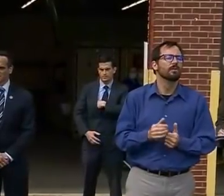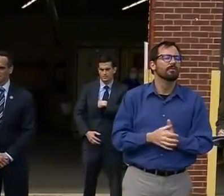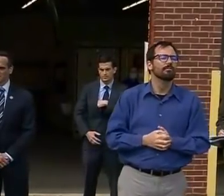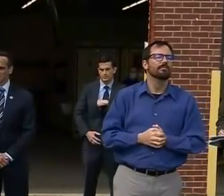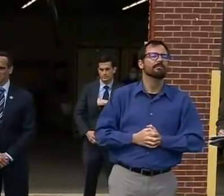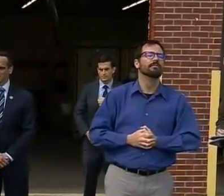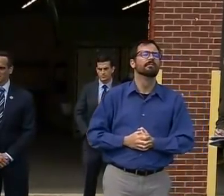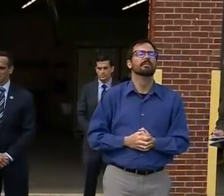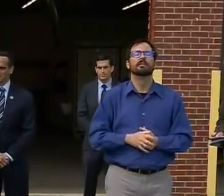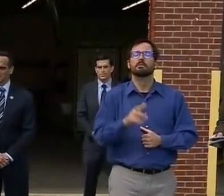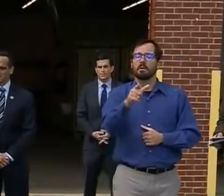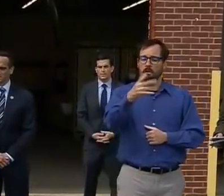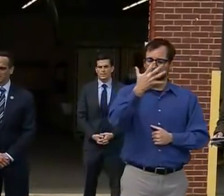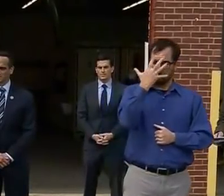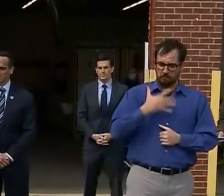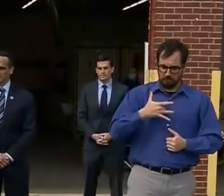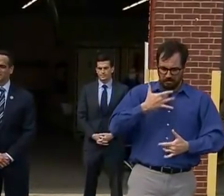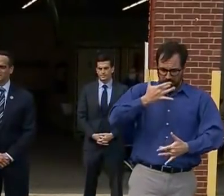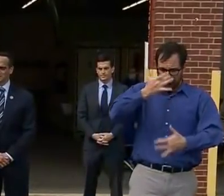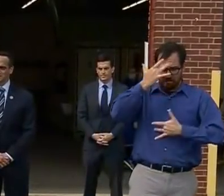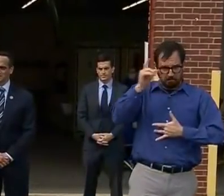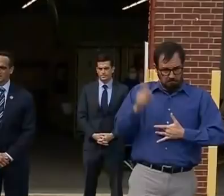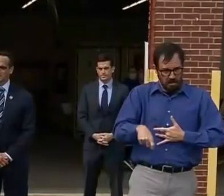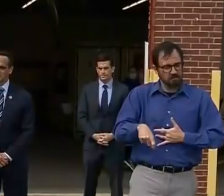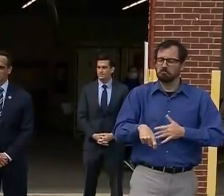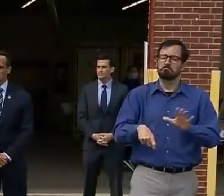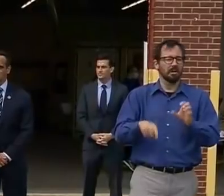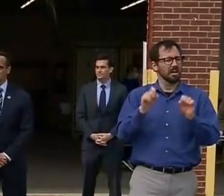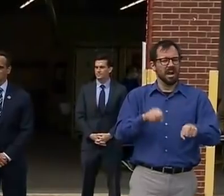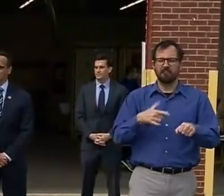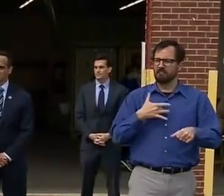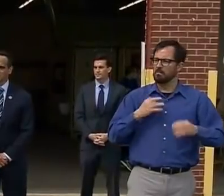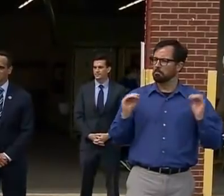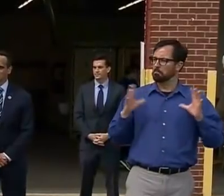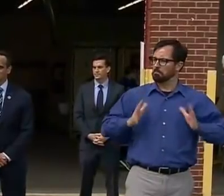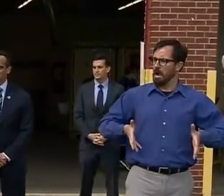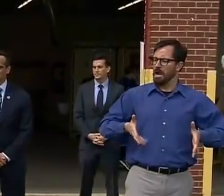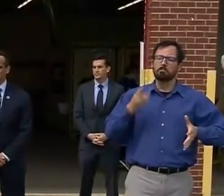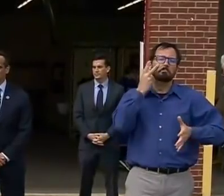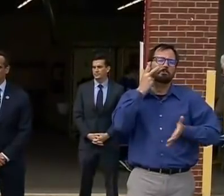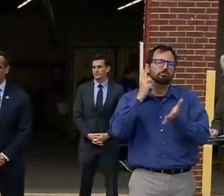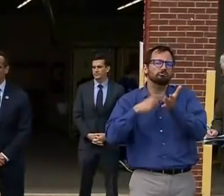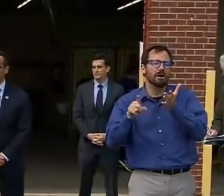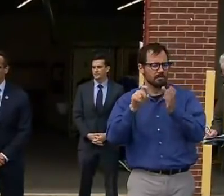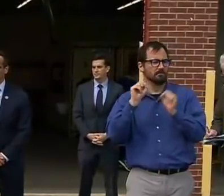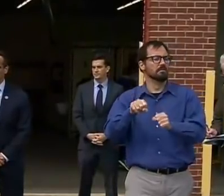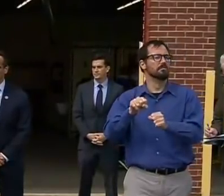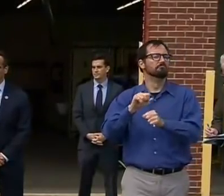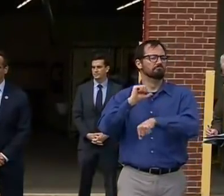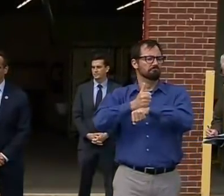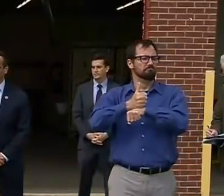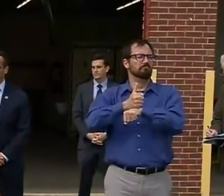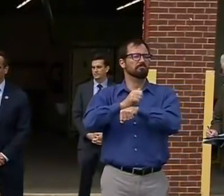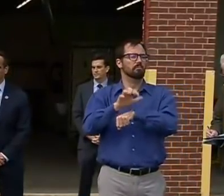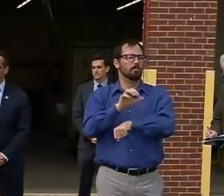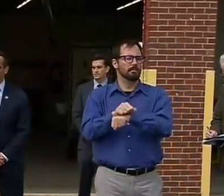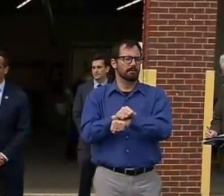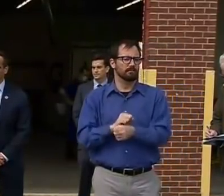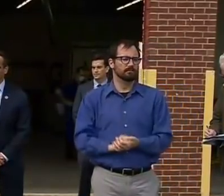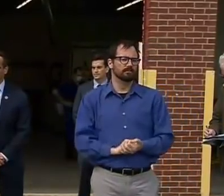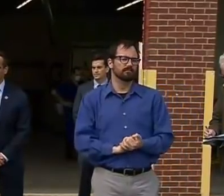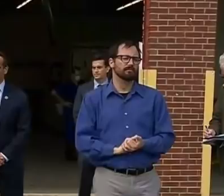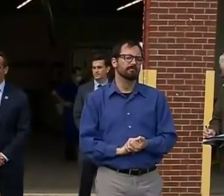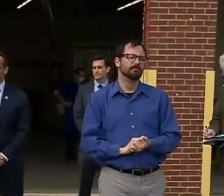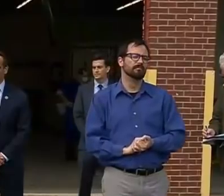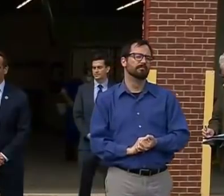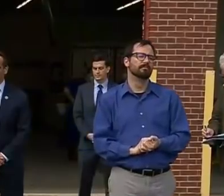additional 3,000 Massachusetts National Guard military personnel to support our COVID-19 response if